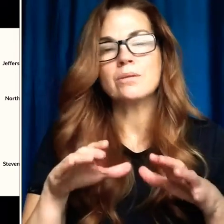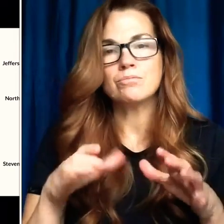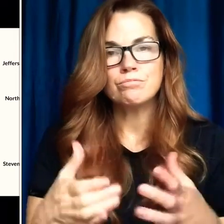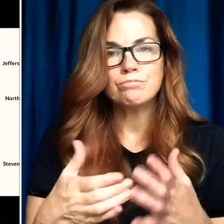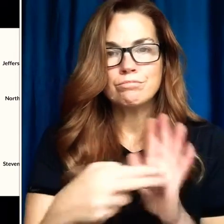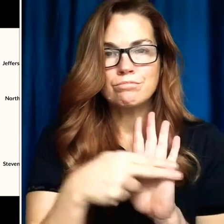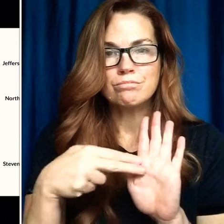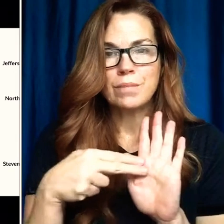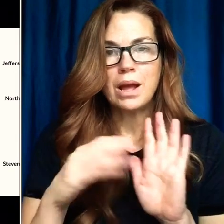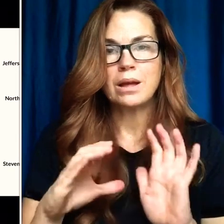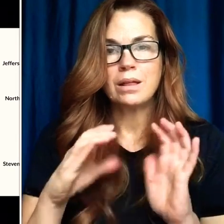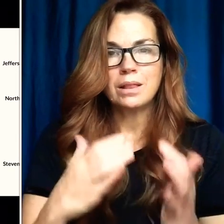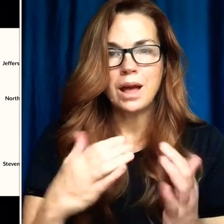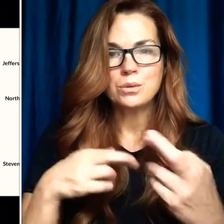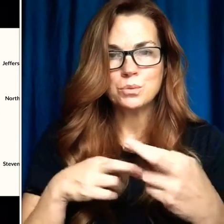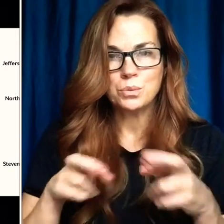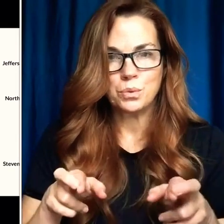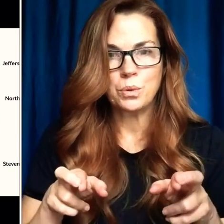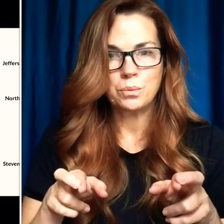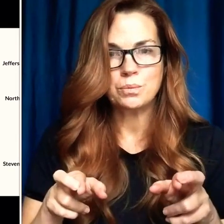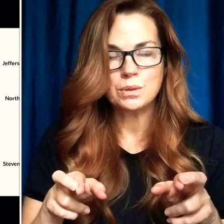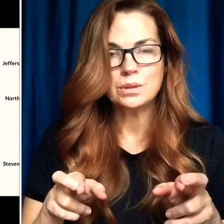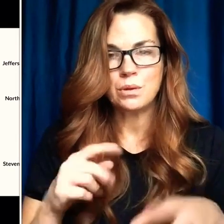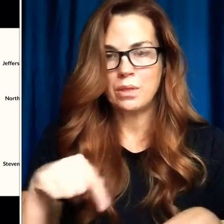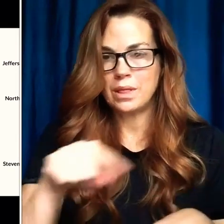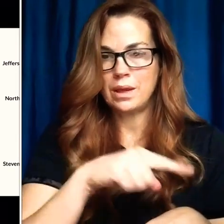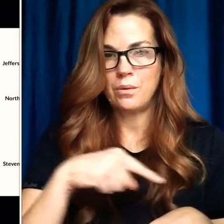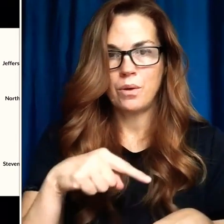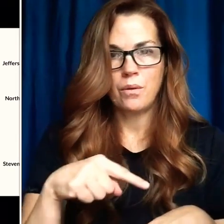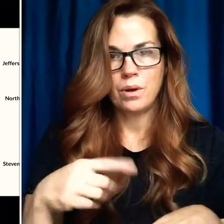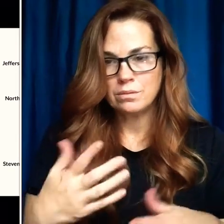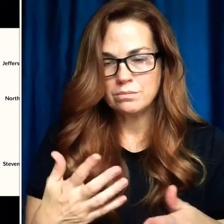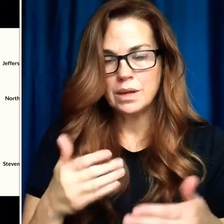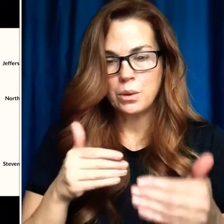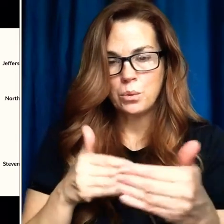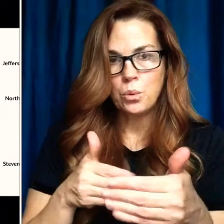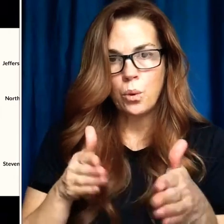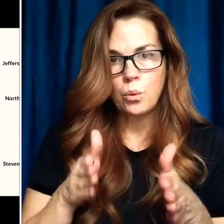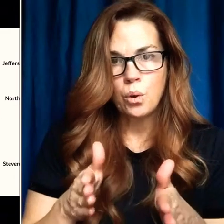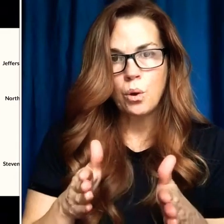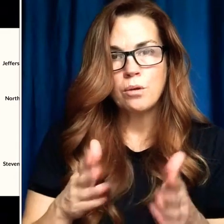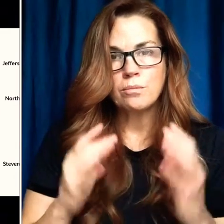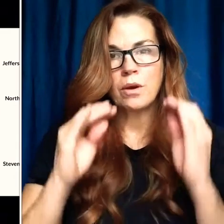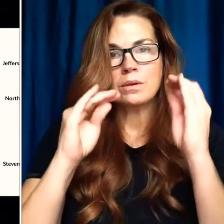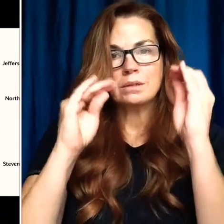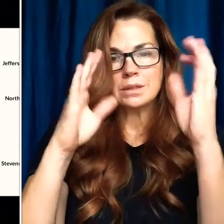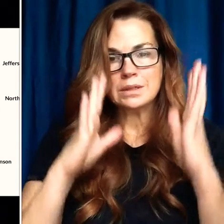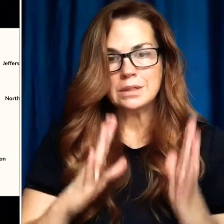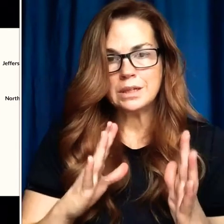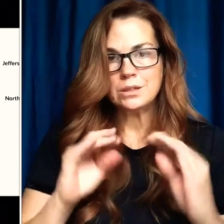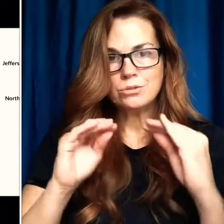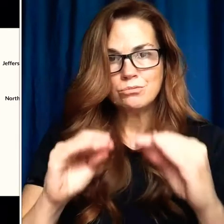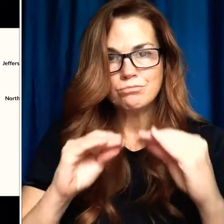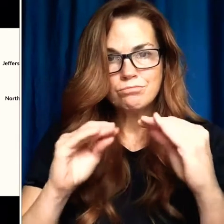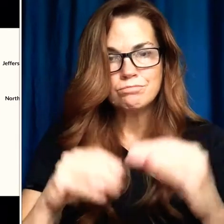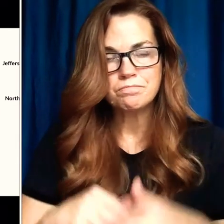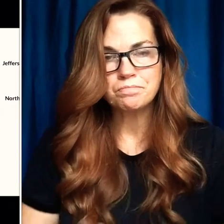is they are places where instruction occurs. Those classrooms are part of the campus known as Stevenson Middle